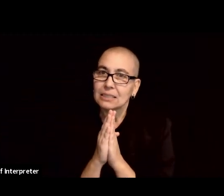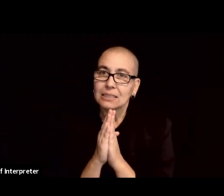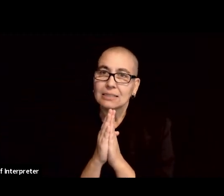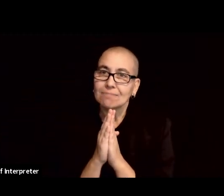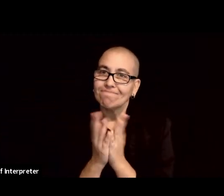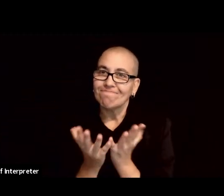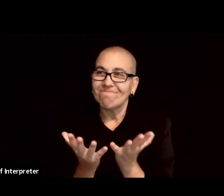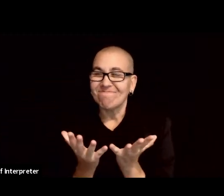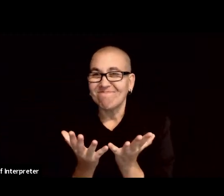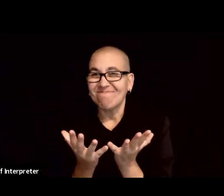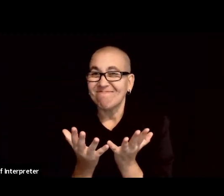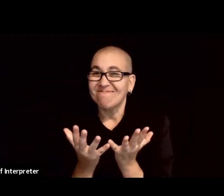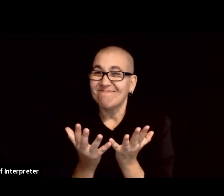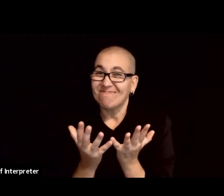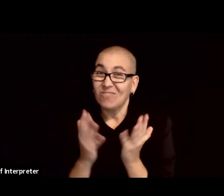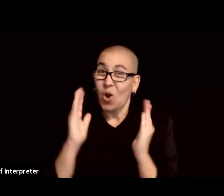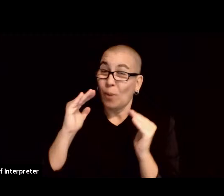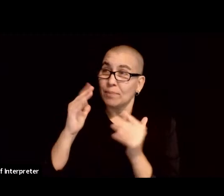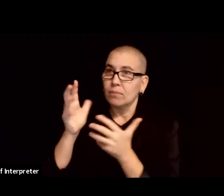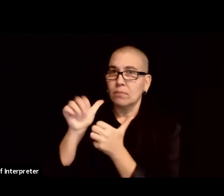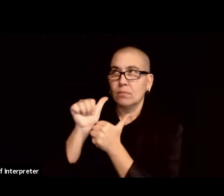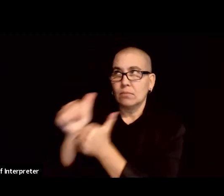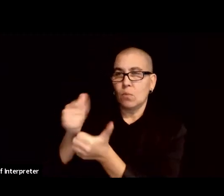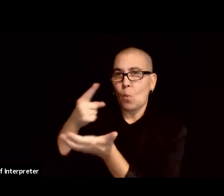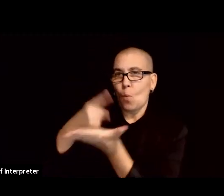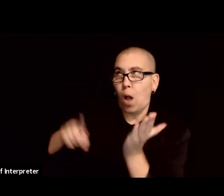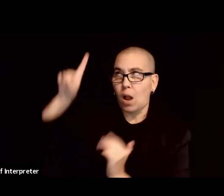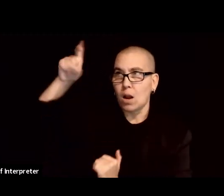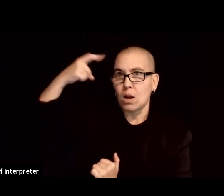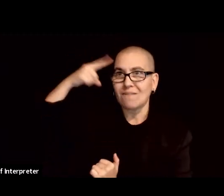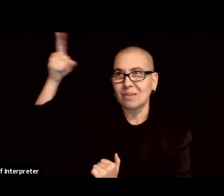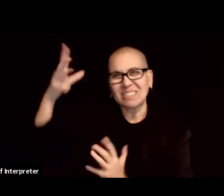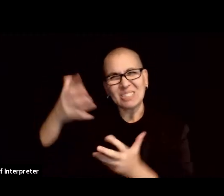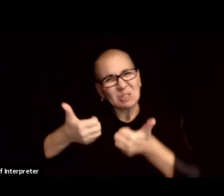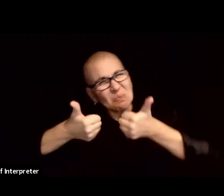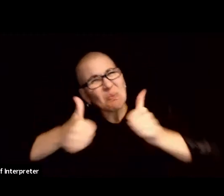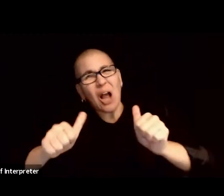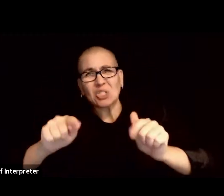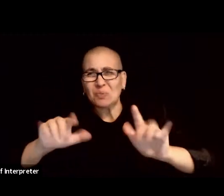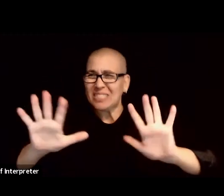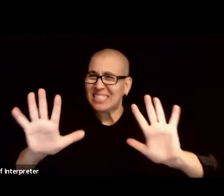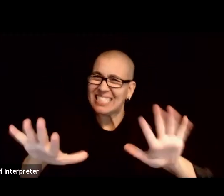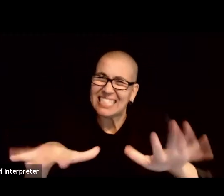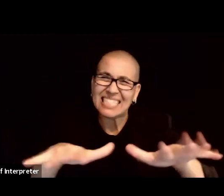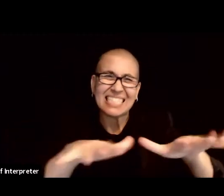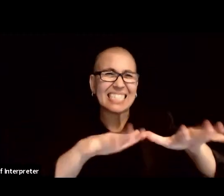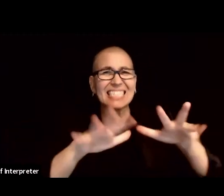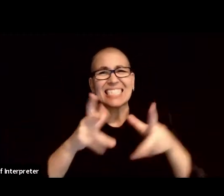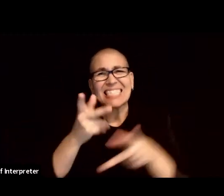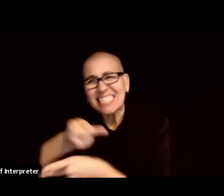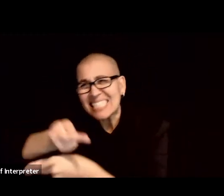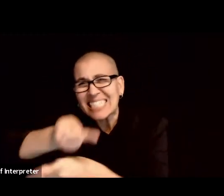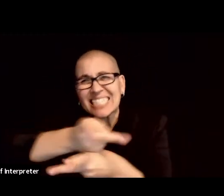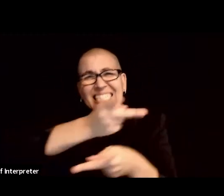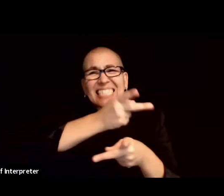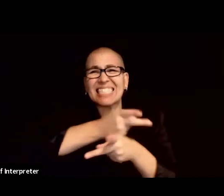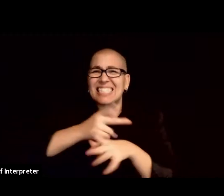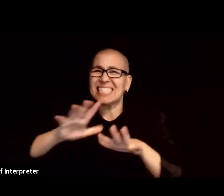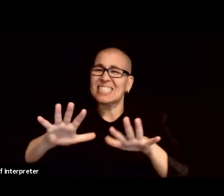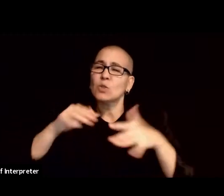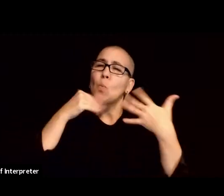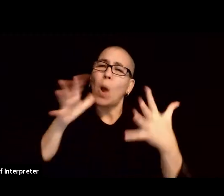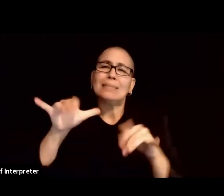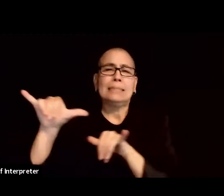of double down and take that goal line, that we might start to see the effects of that in another couple of weeks. But it is certainly sobering,